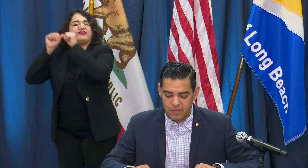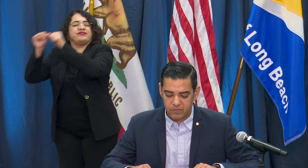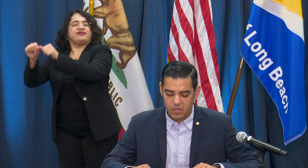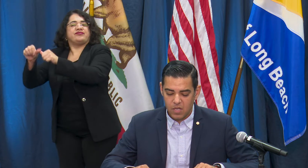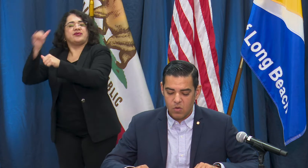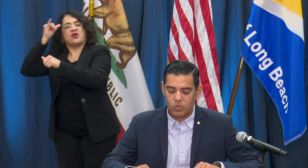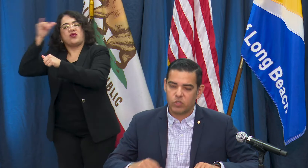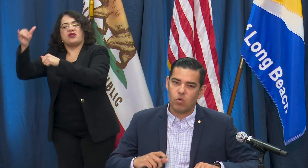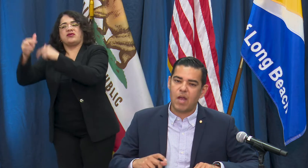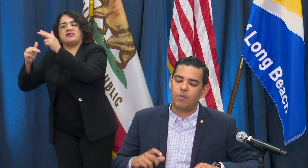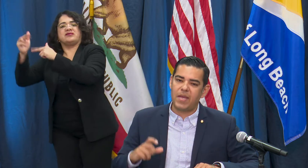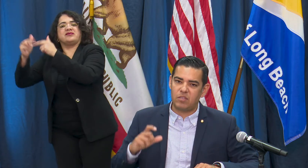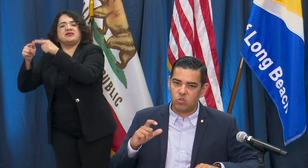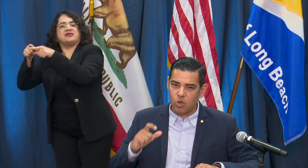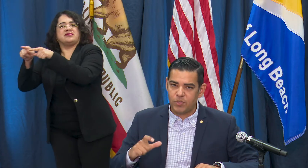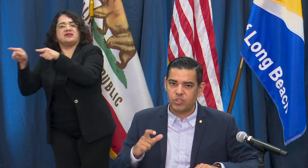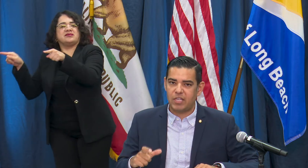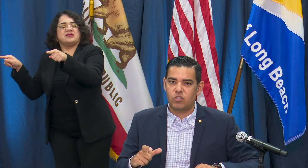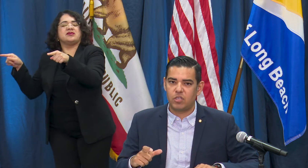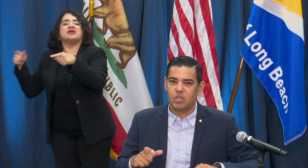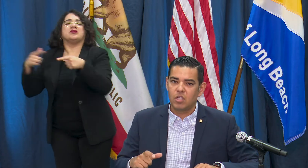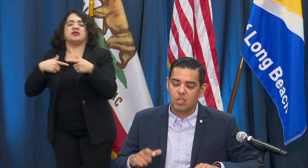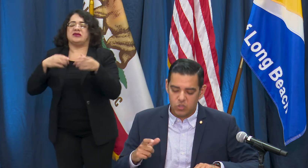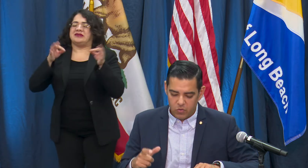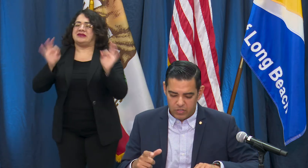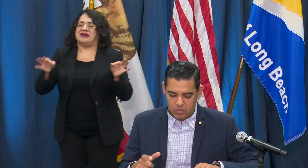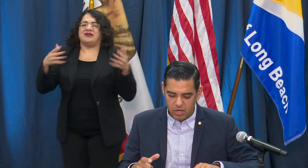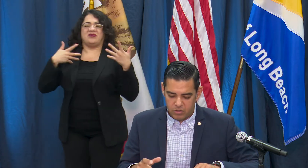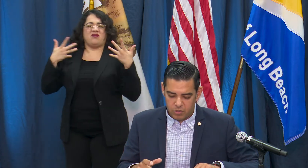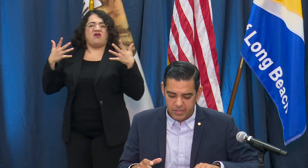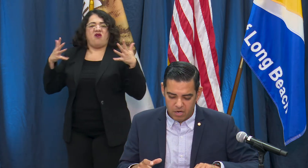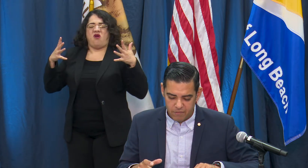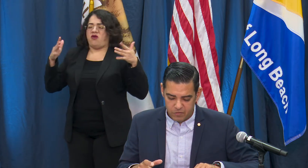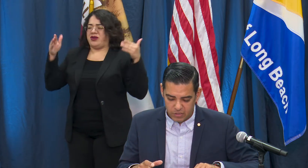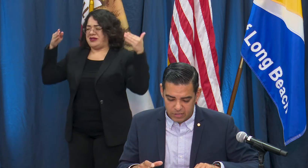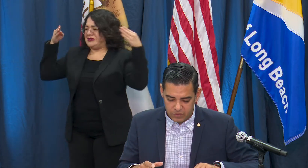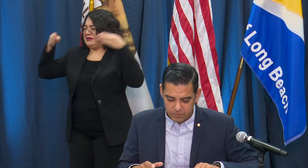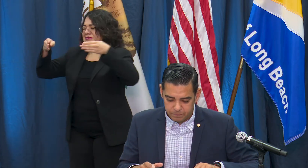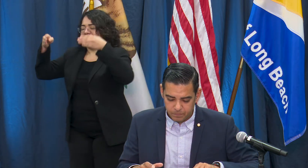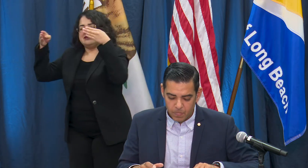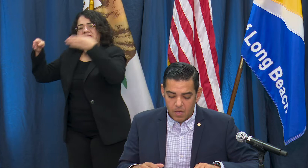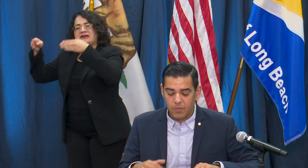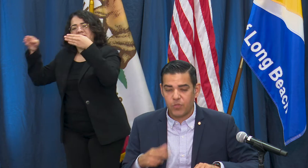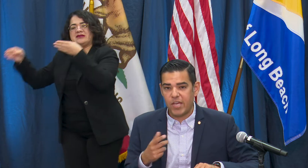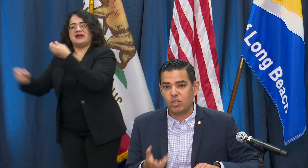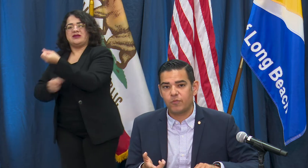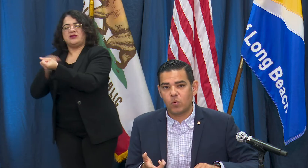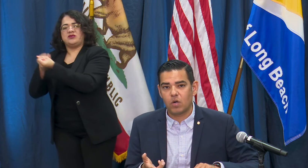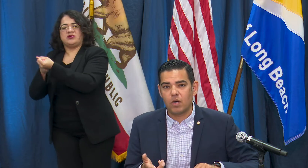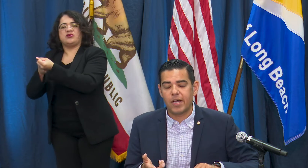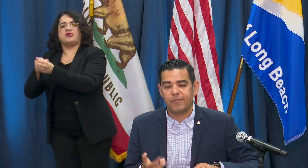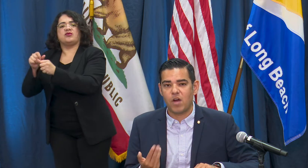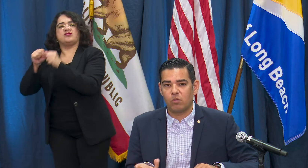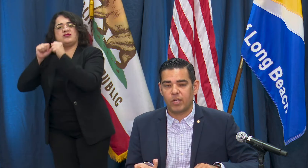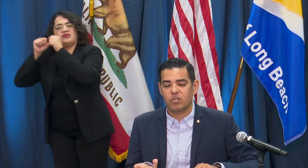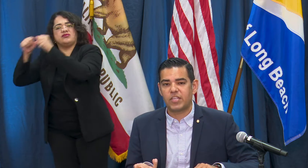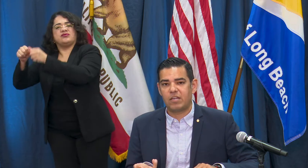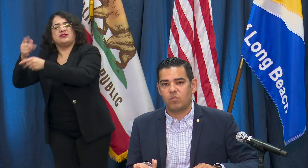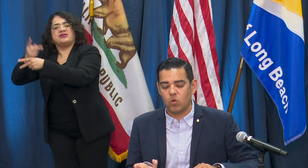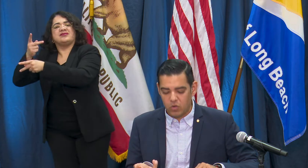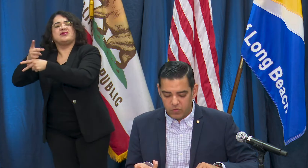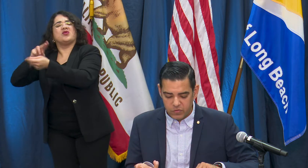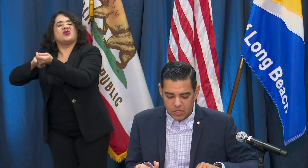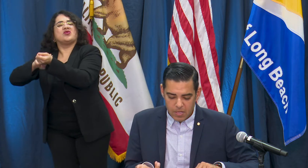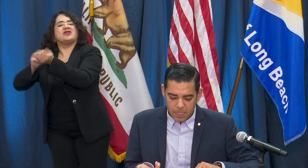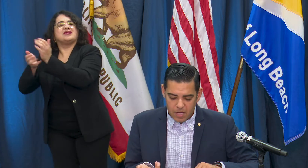our deaths, which is why we're paying so much attention to these long-term care facilities. But thank you for following our